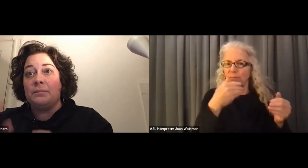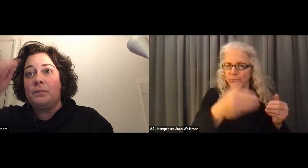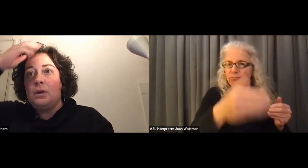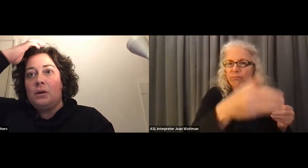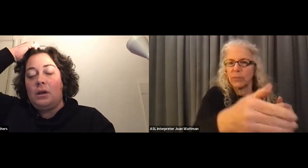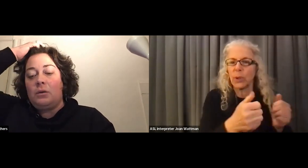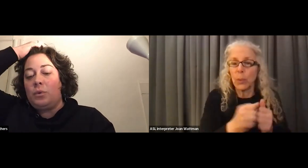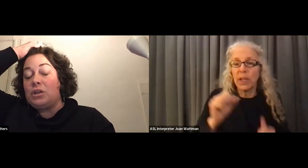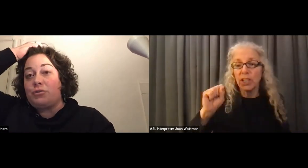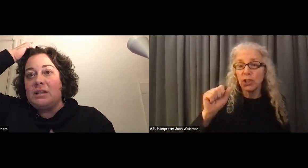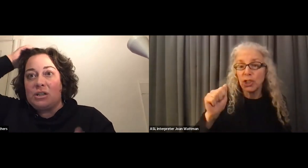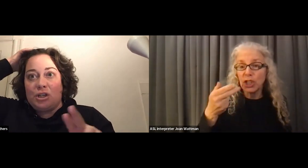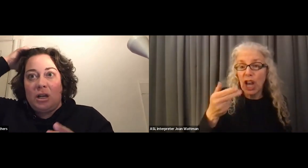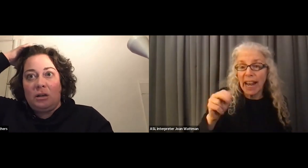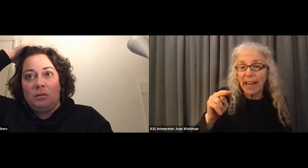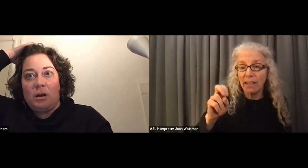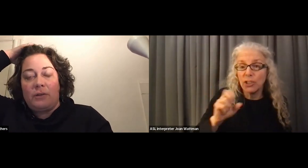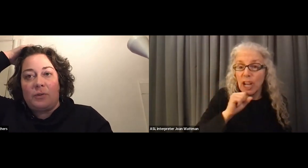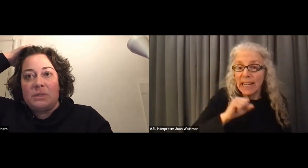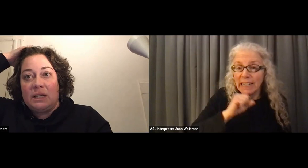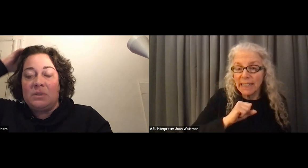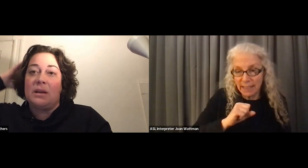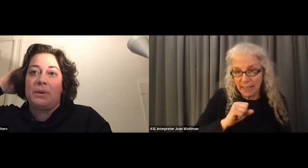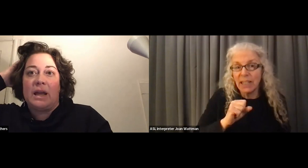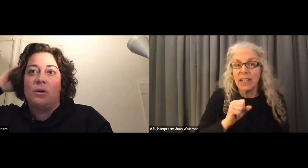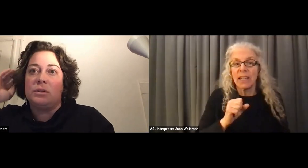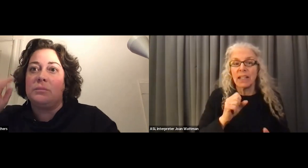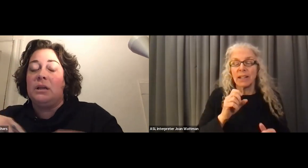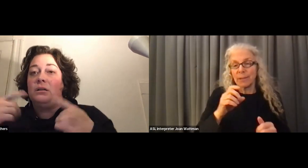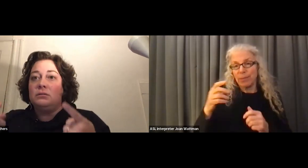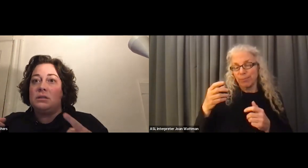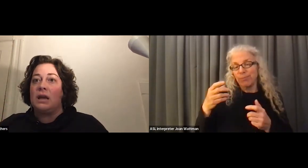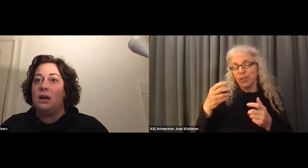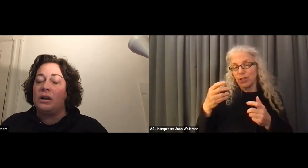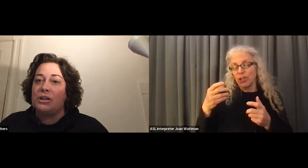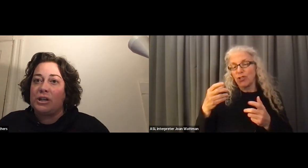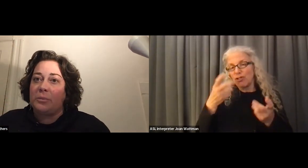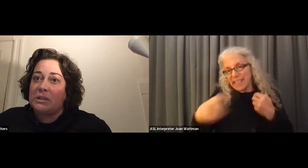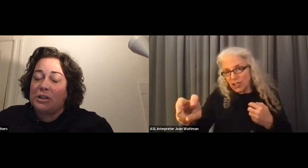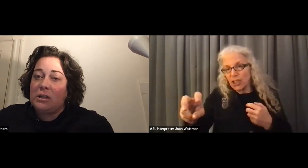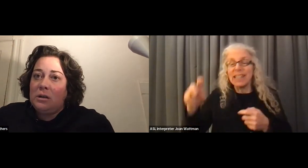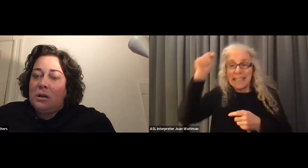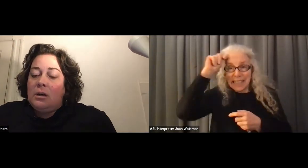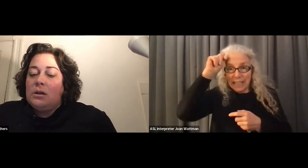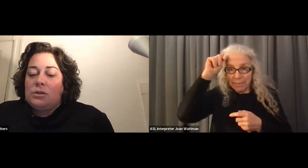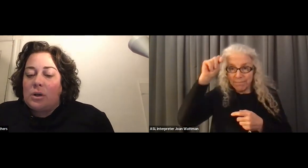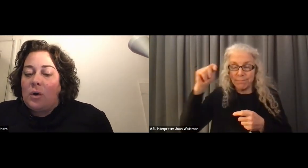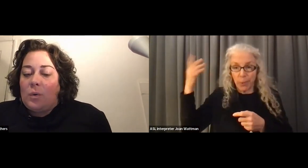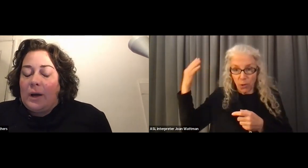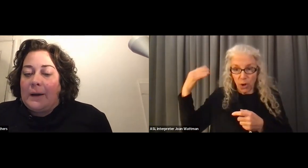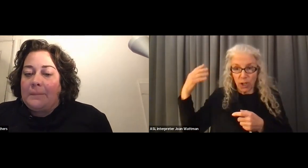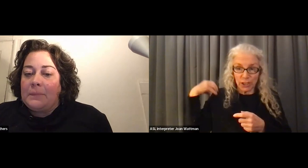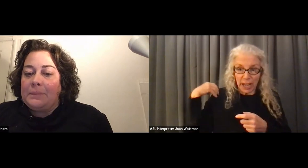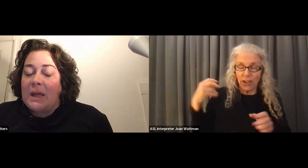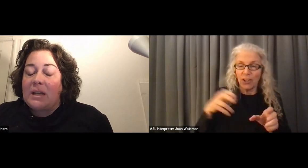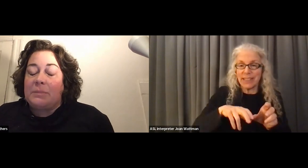whole team with the transitioning from Tim stepping down to me taking on the chair position.